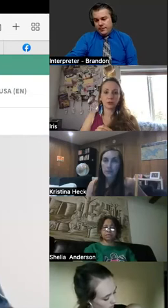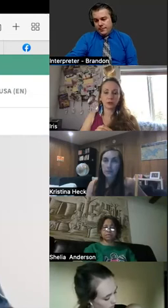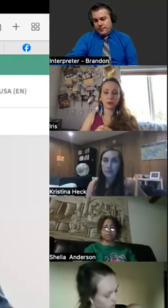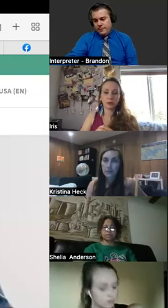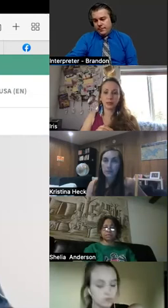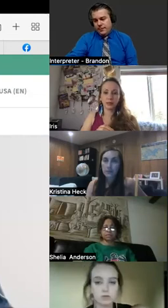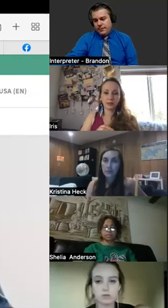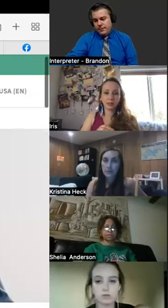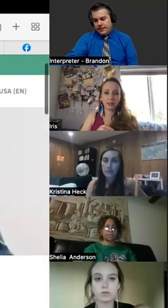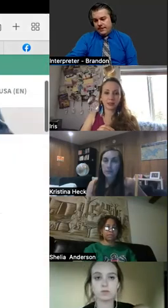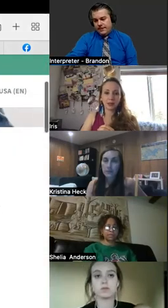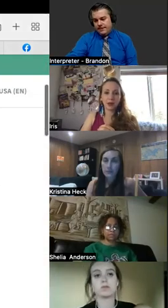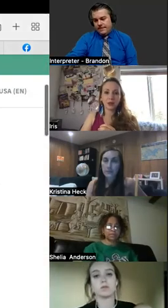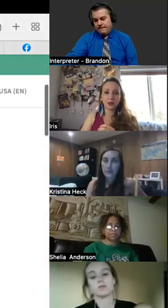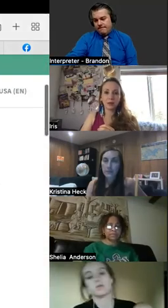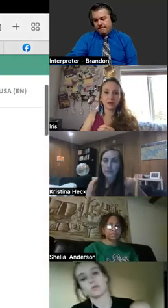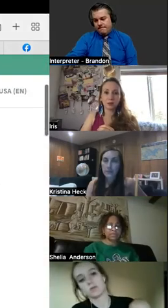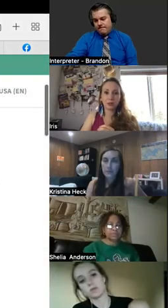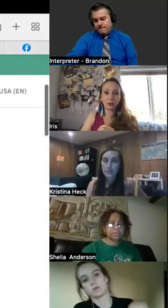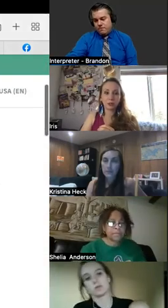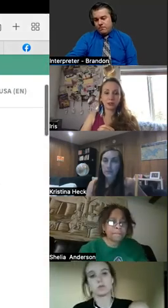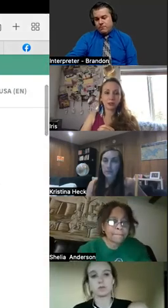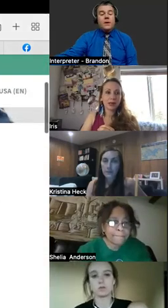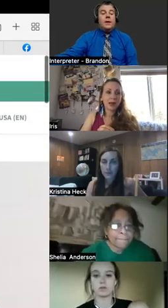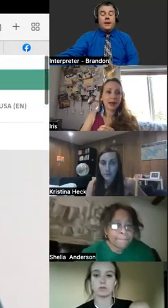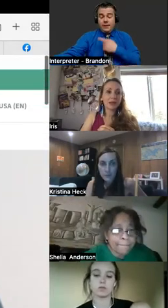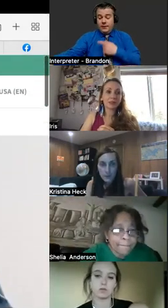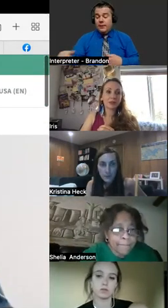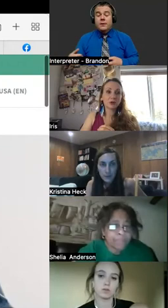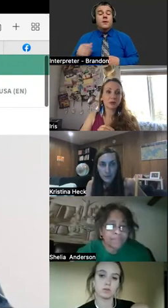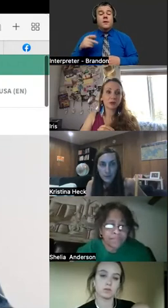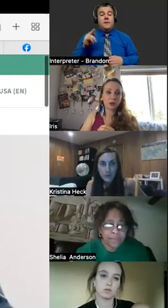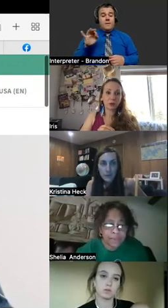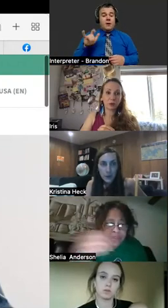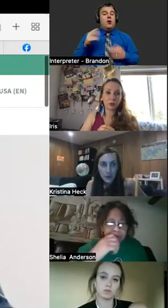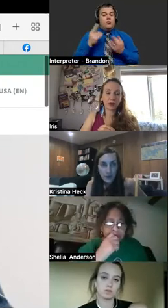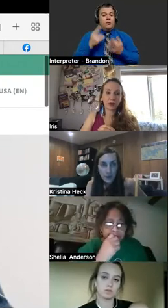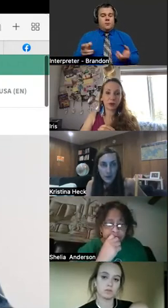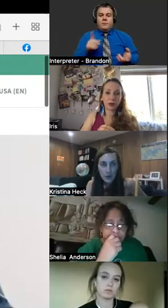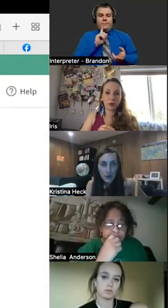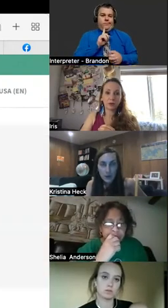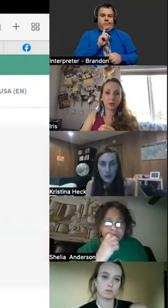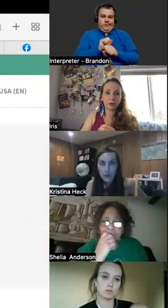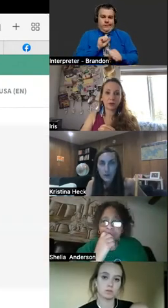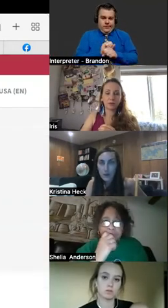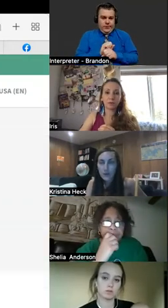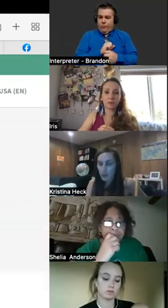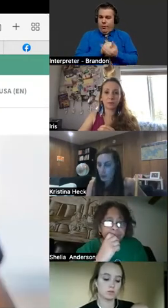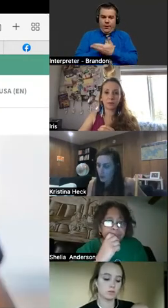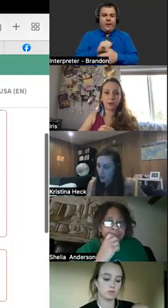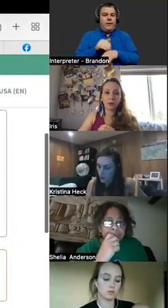So this is the pivotal resources. And that is literally like when we're right here at our